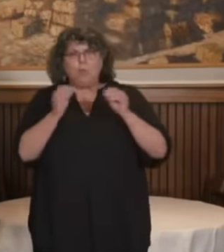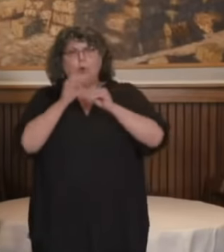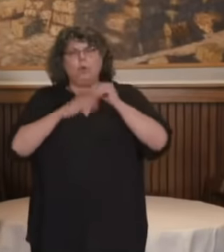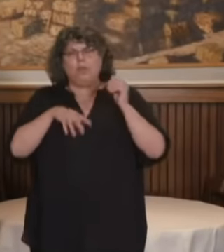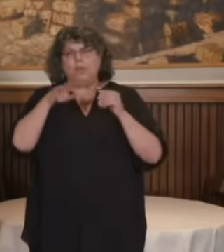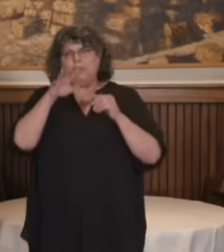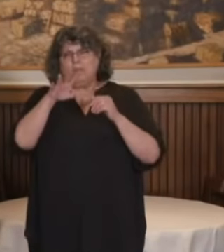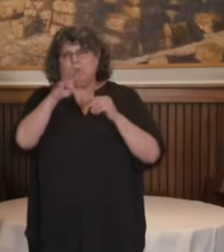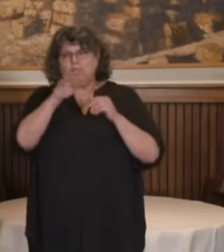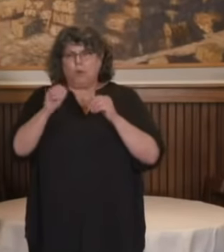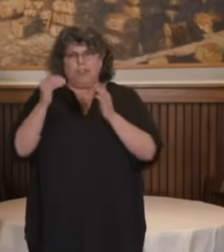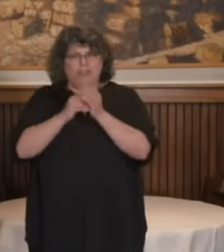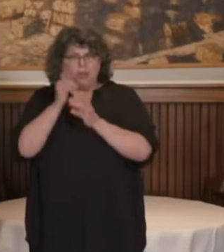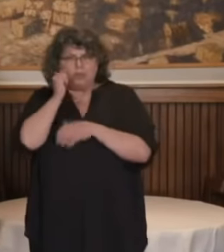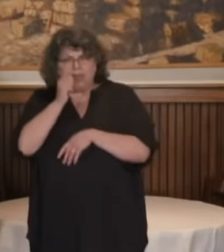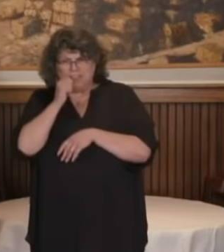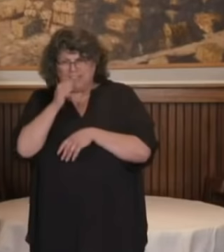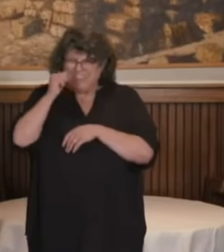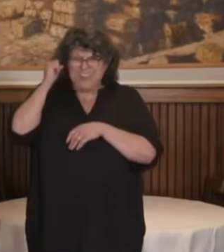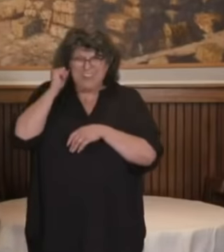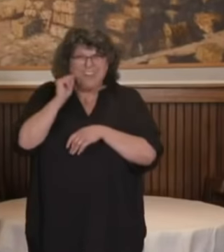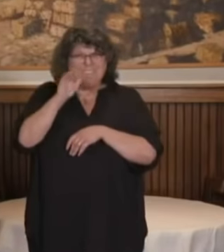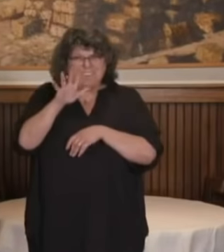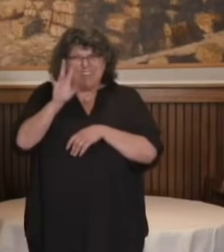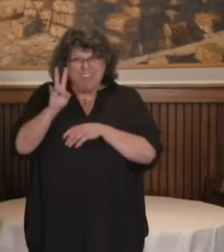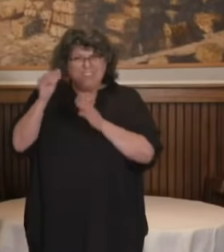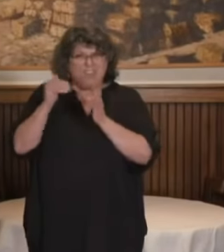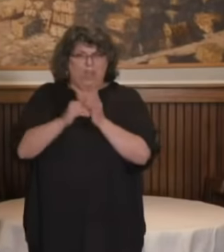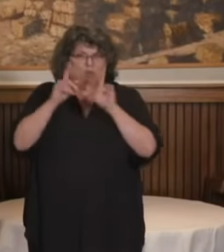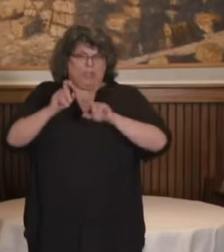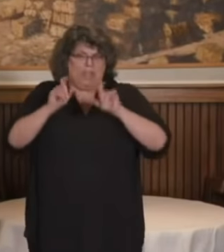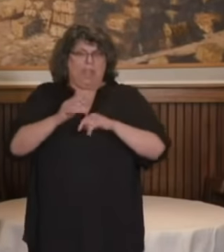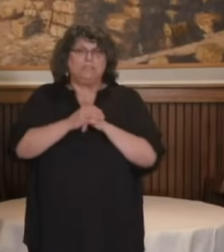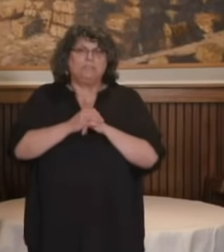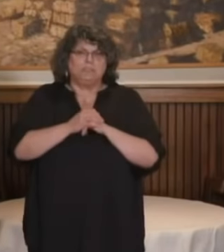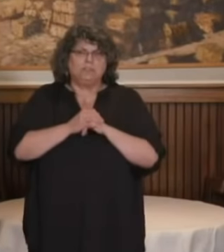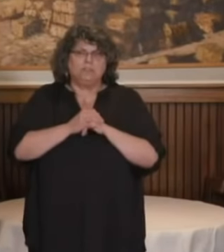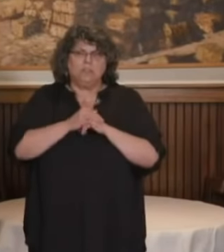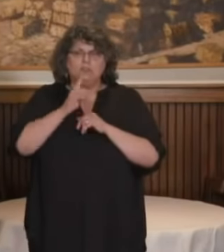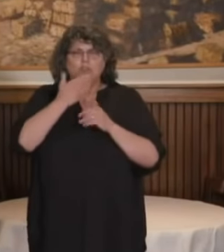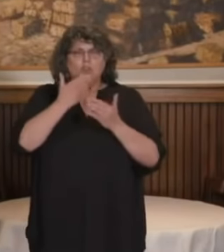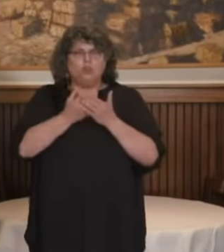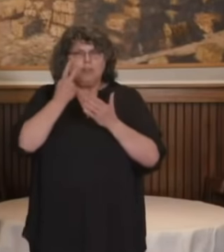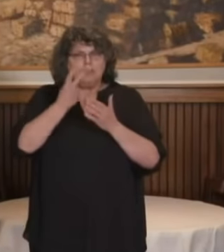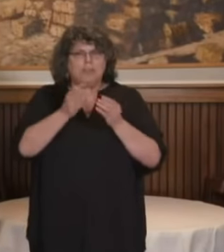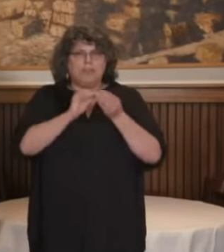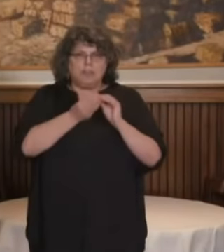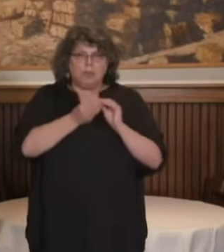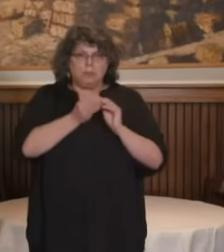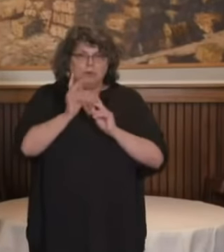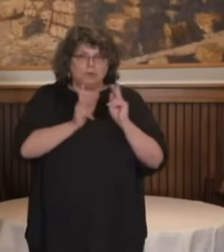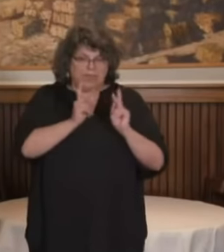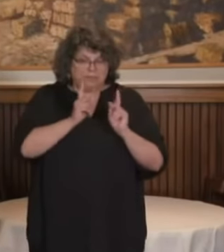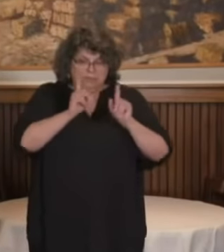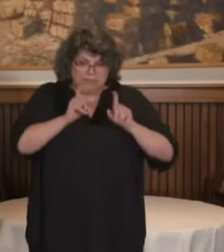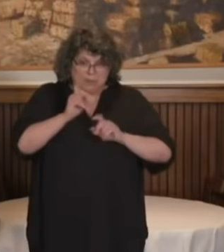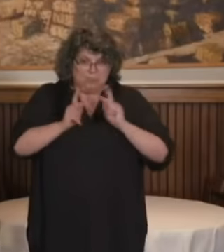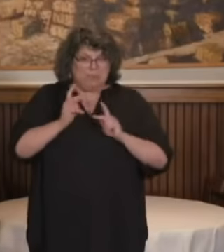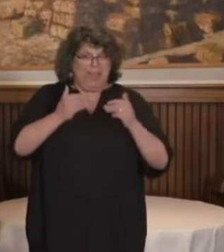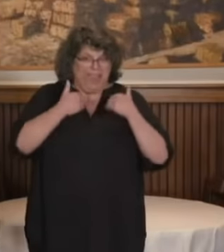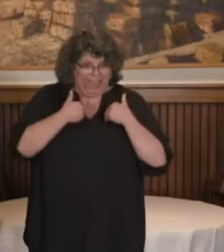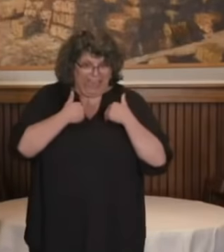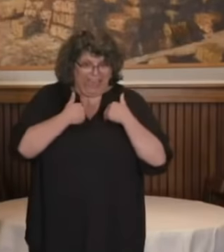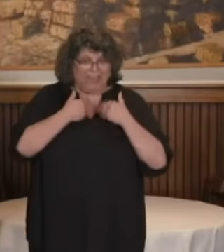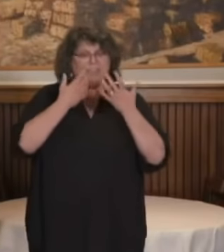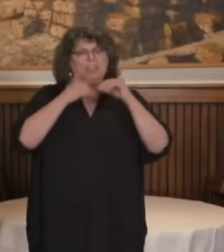day, 57,000 yesterday tests, that it's good to see the total number of positive tests still within a